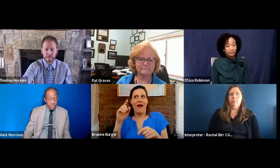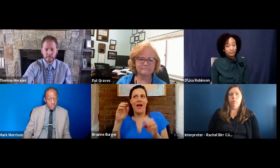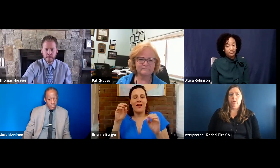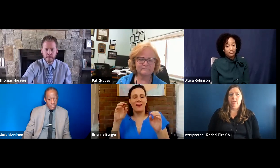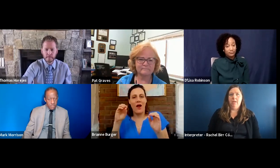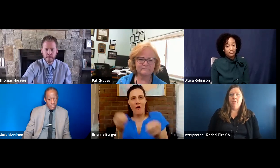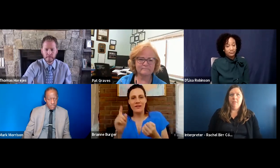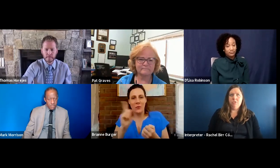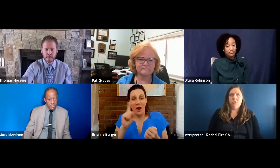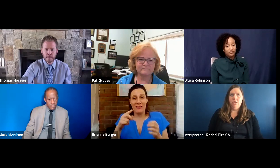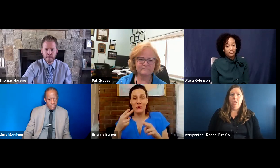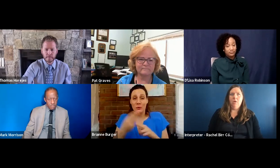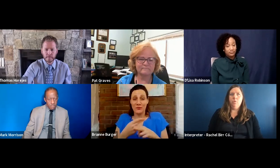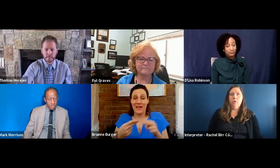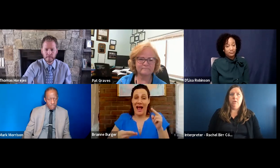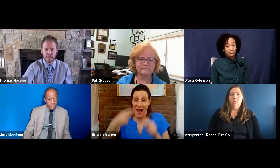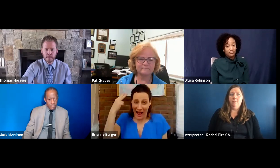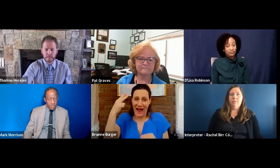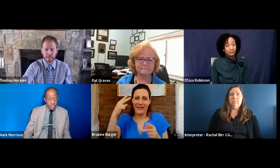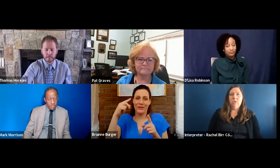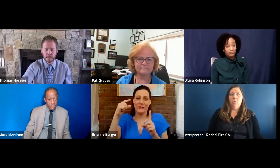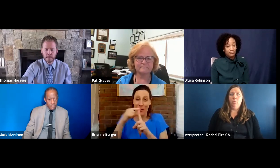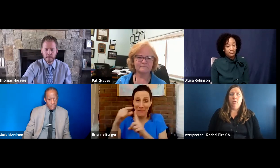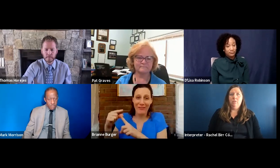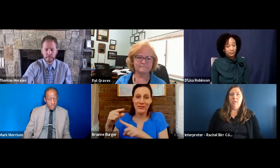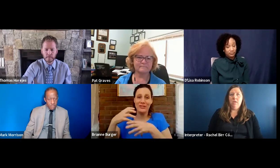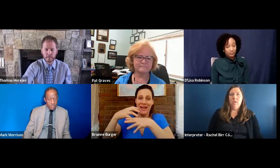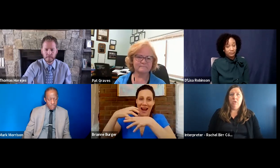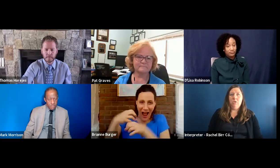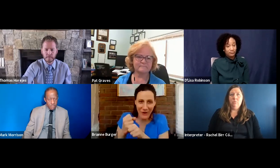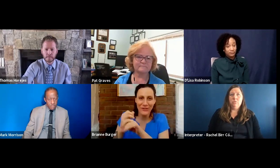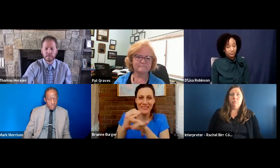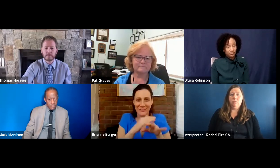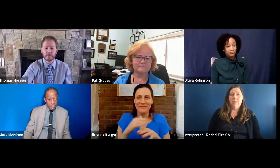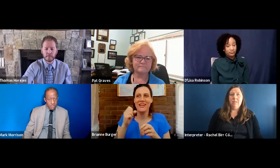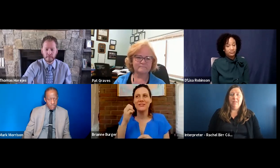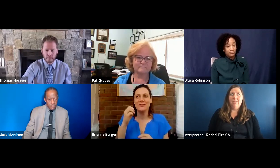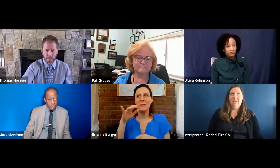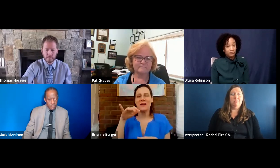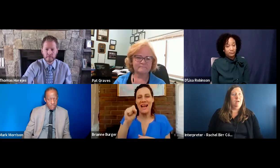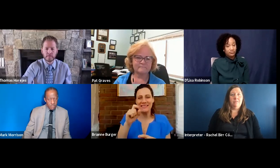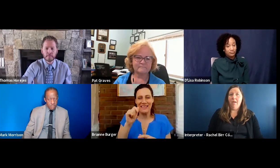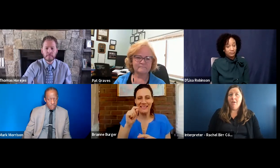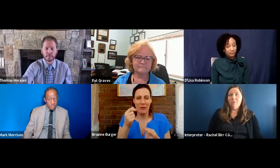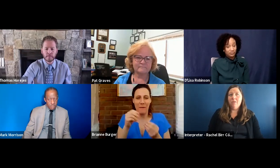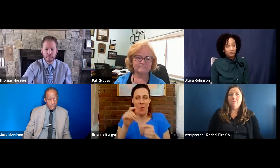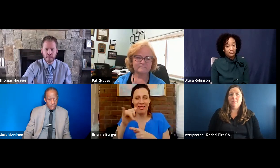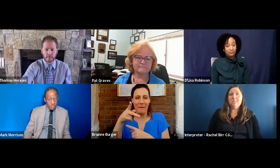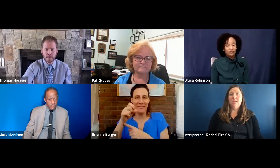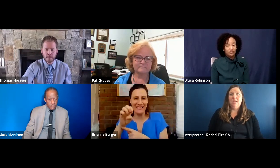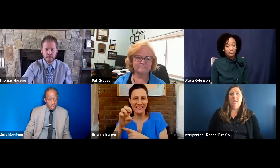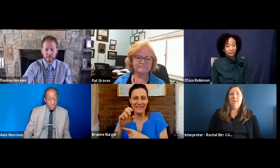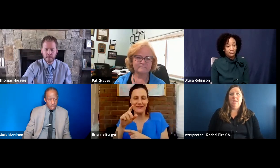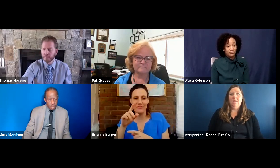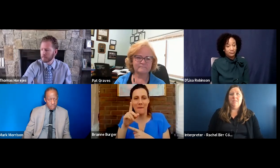very comfortable working in English. I work in an office where they use really a lot of